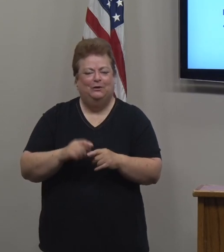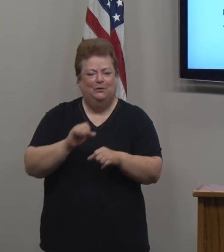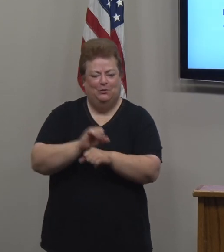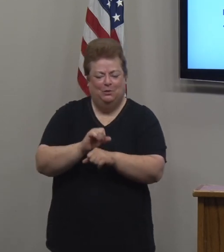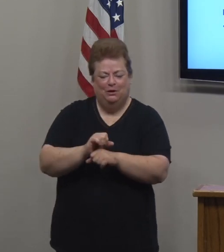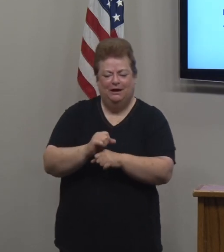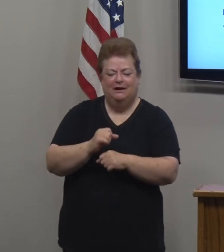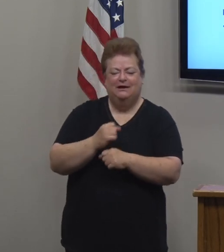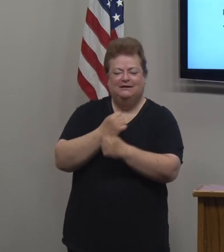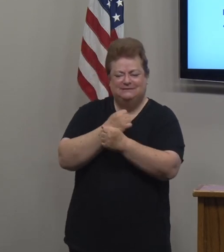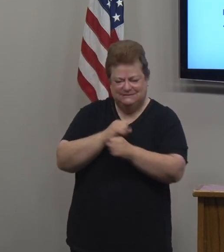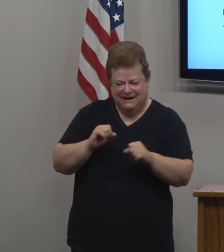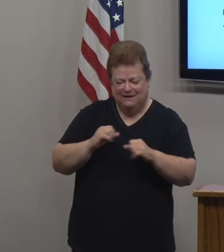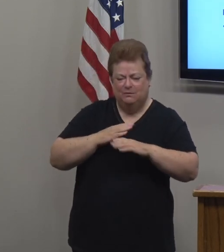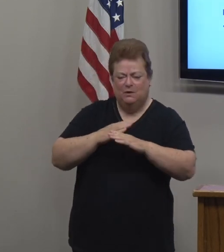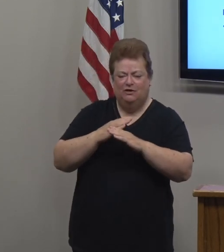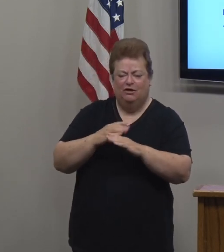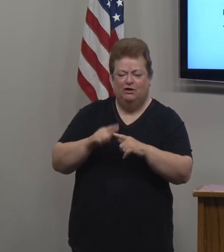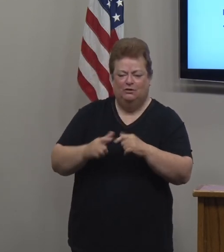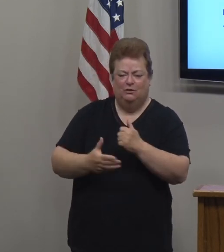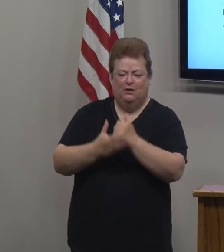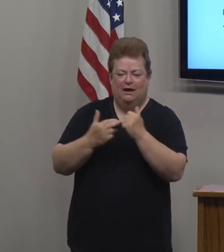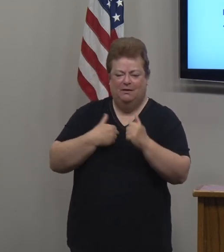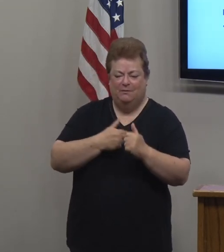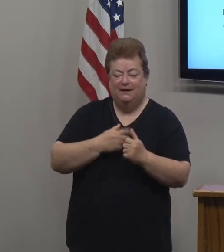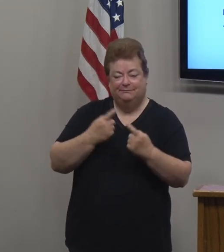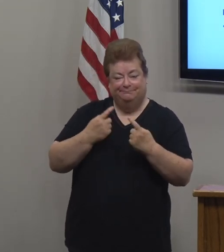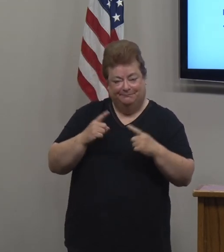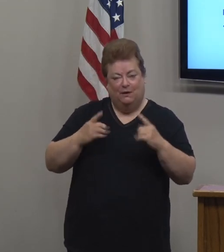protection that will help us get through this together.